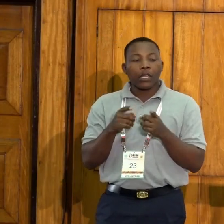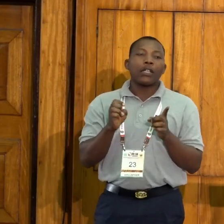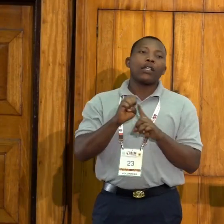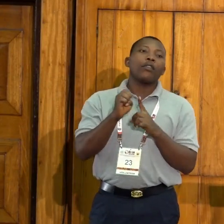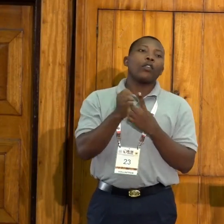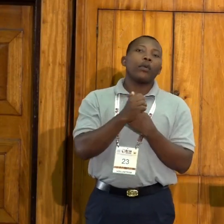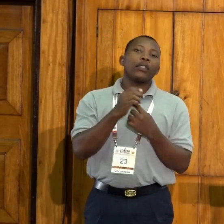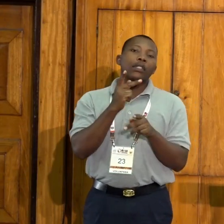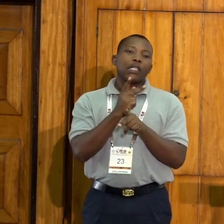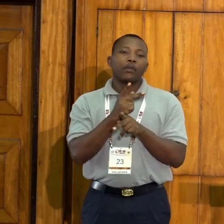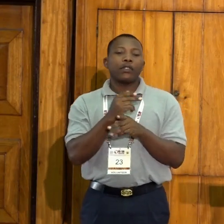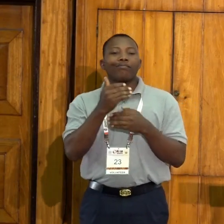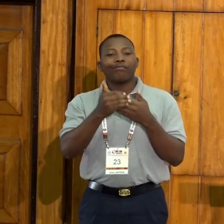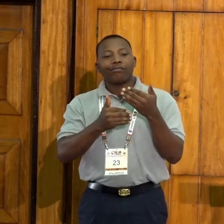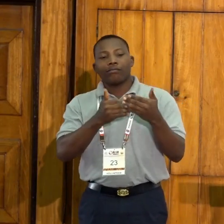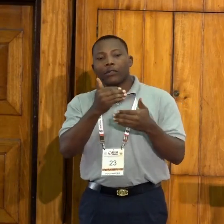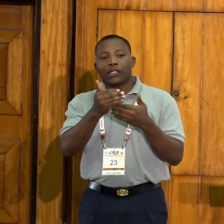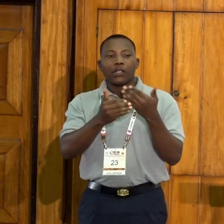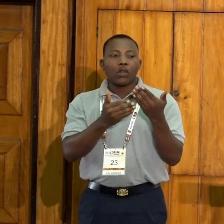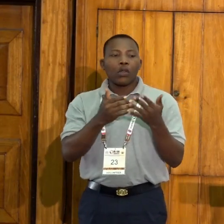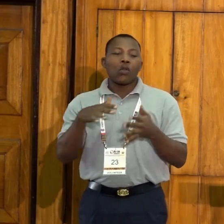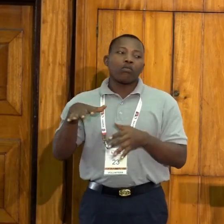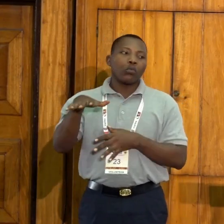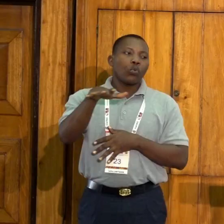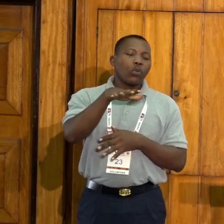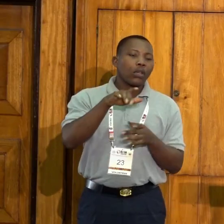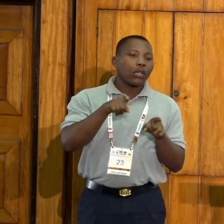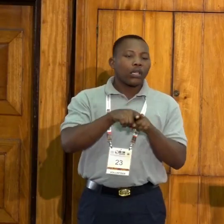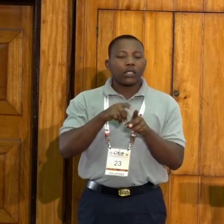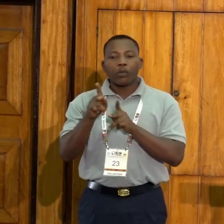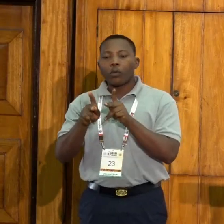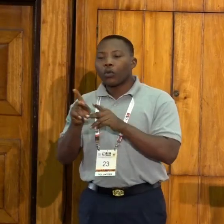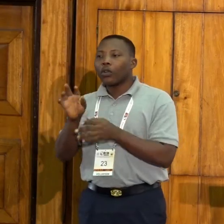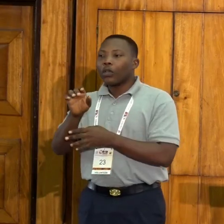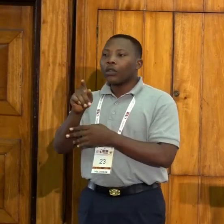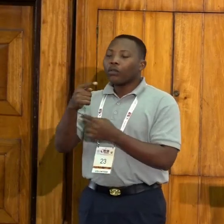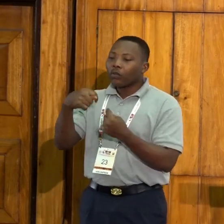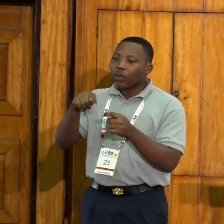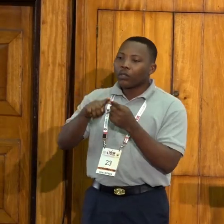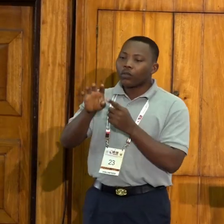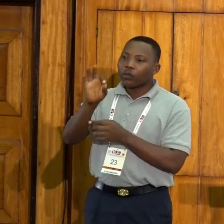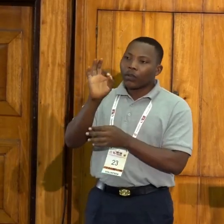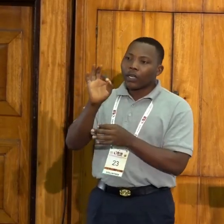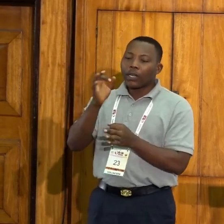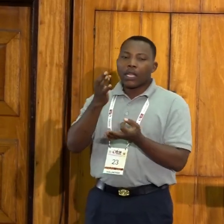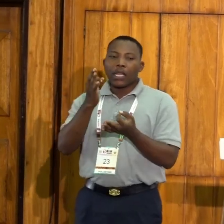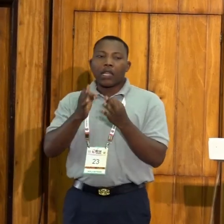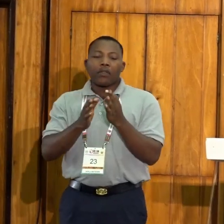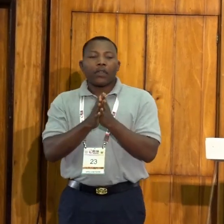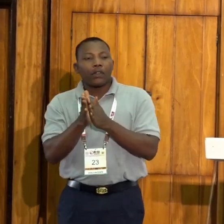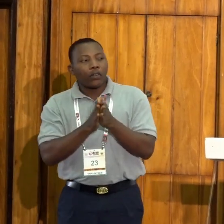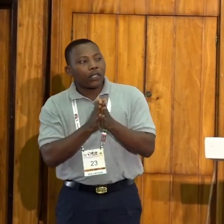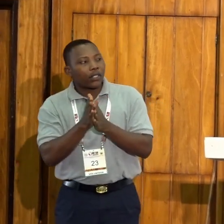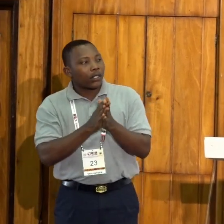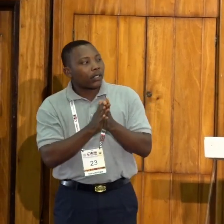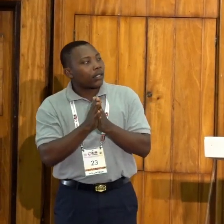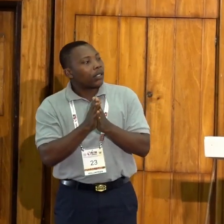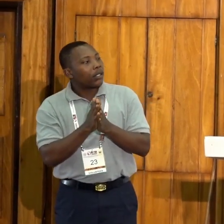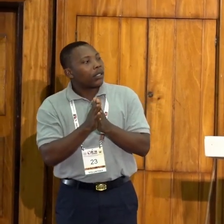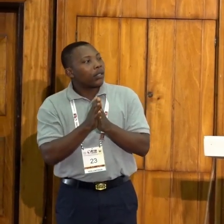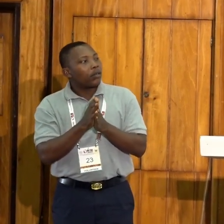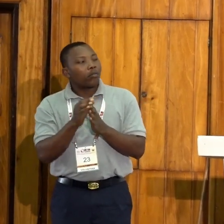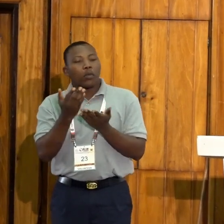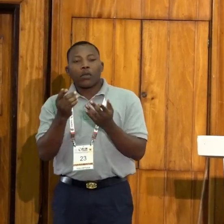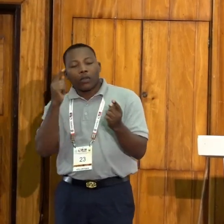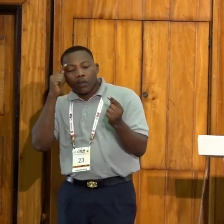environment keeps evolving, we as implementers also try to find out if the interests in terms of the